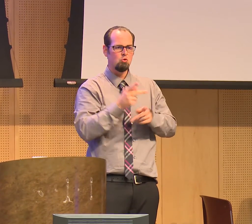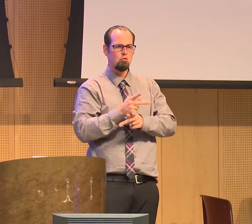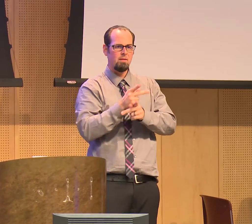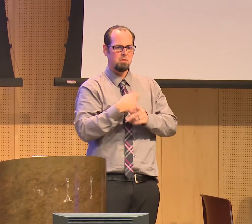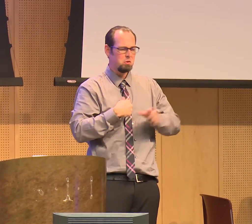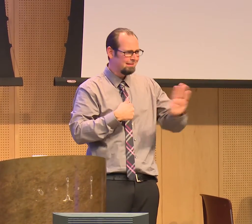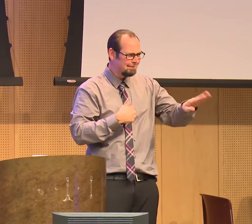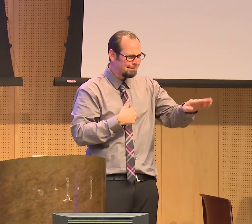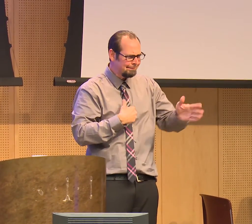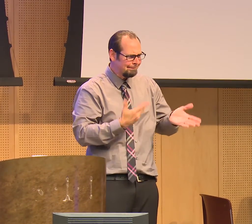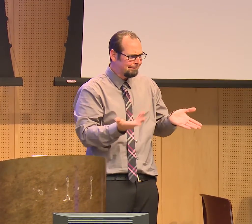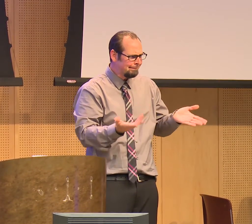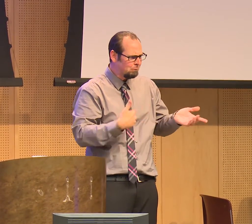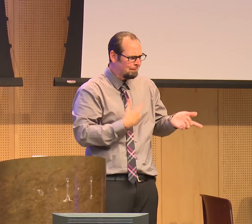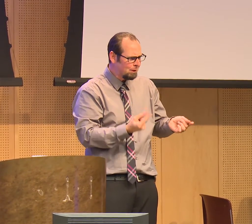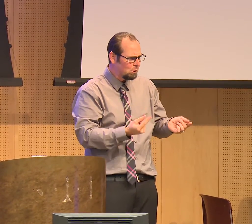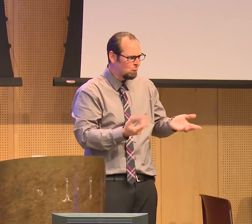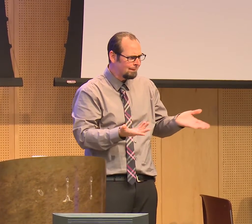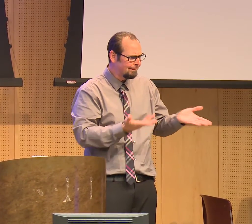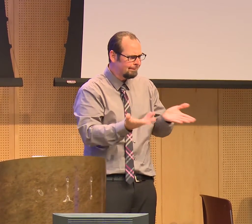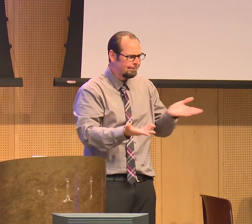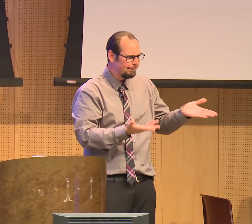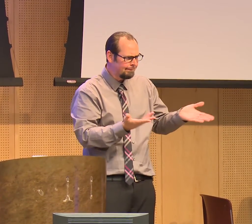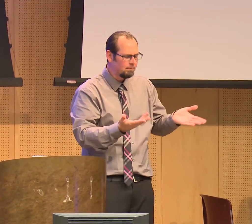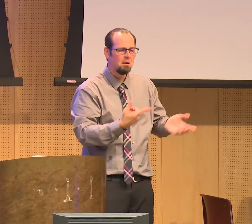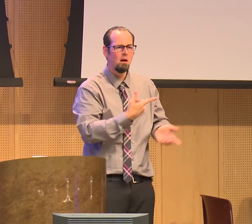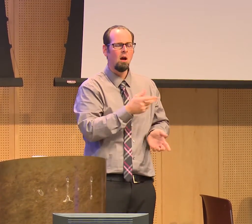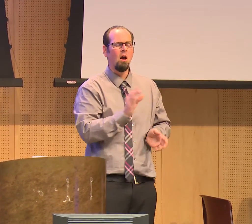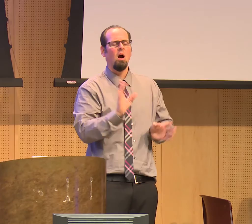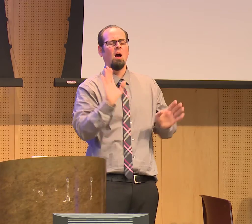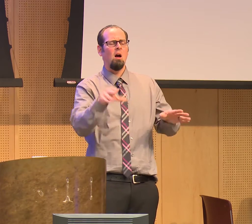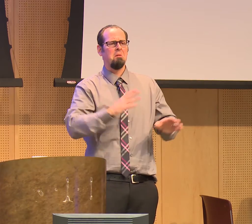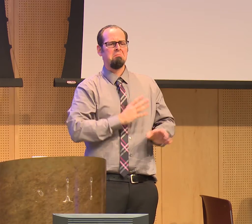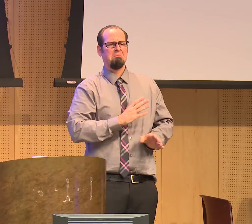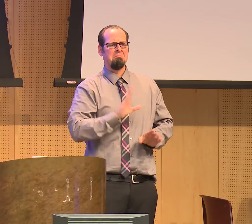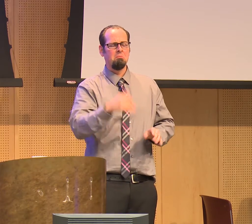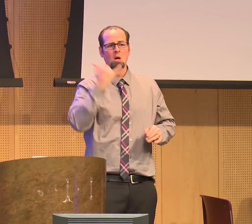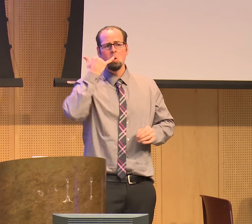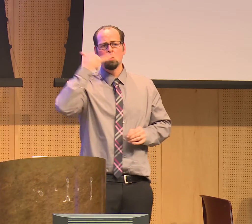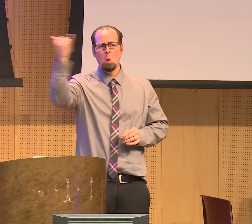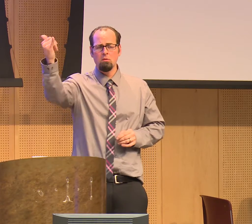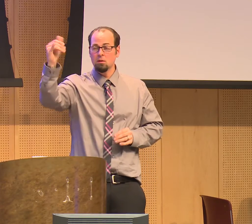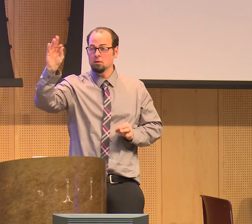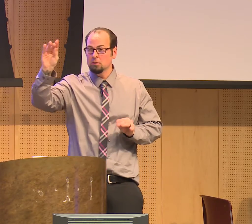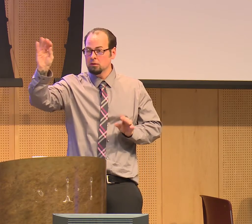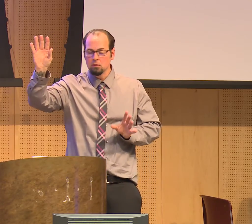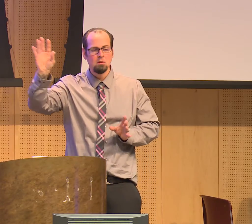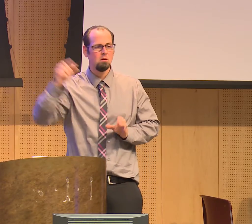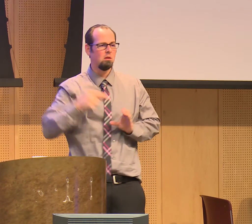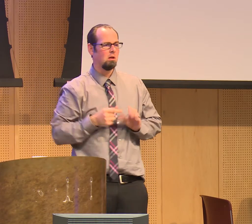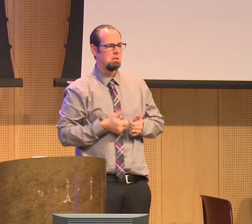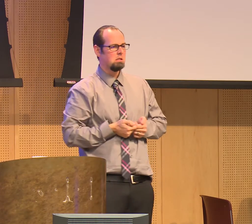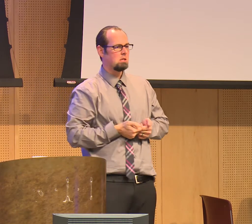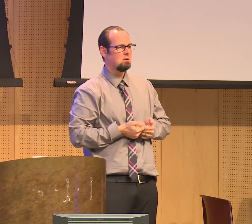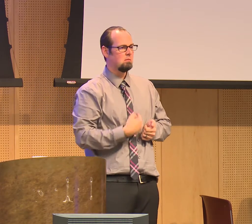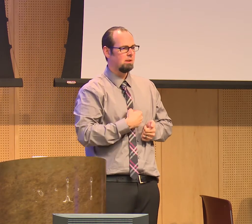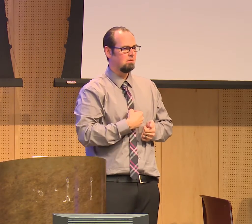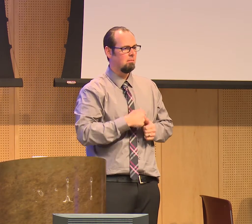So the shop supervisor asked me what we could do to figure that out, how to communicate with tech support.